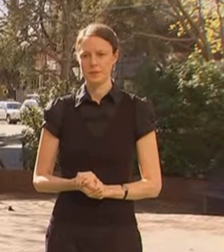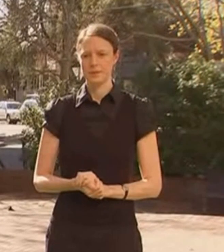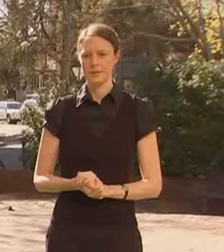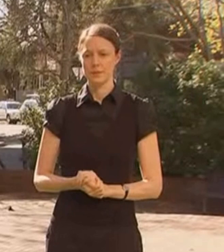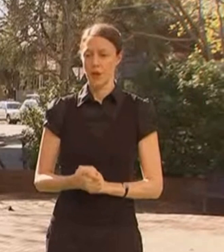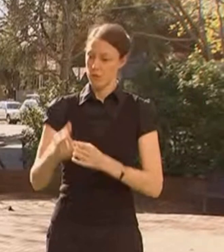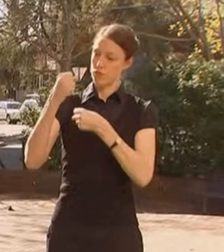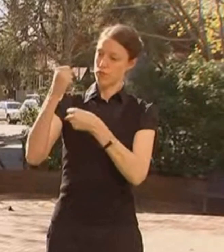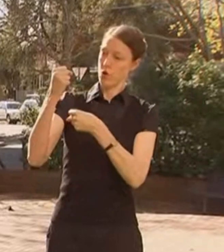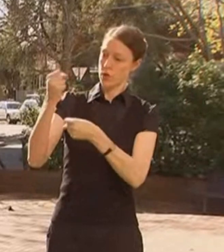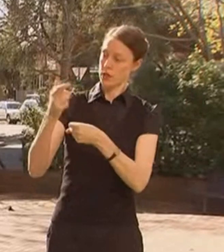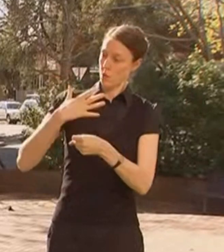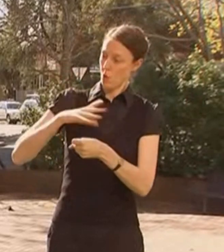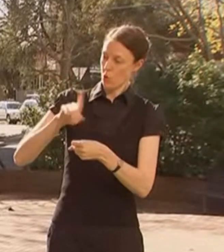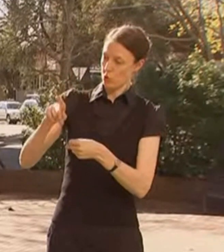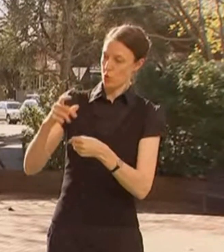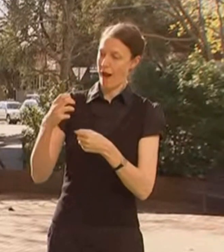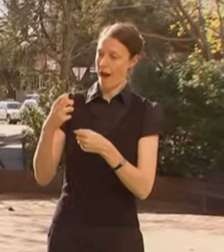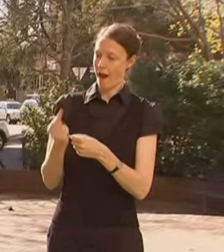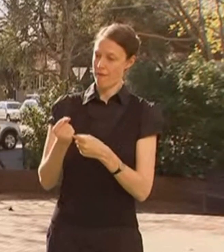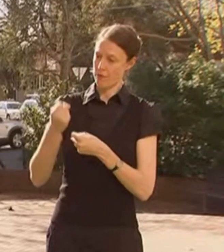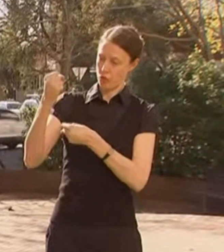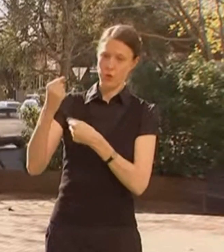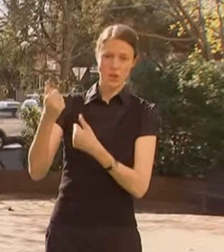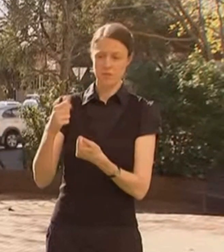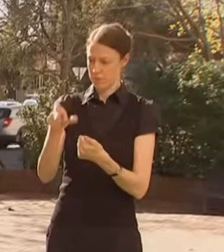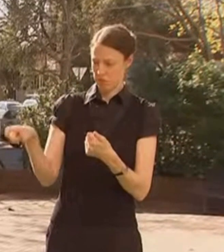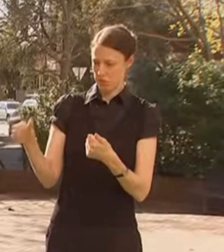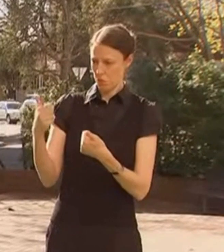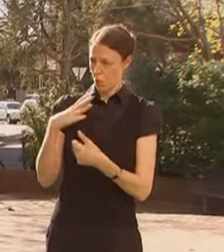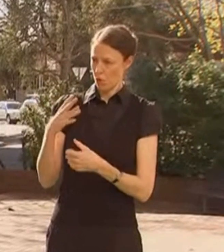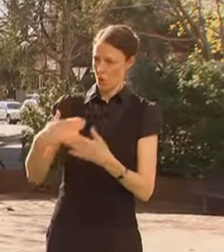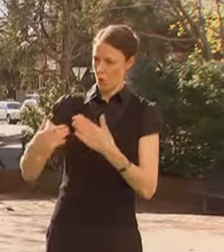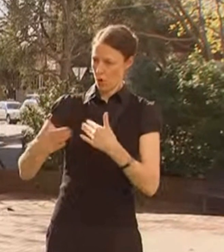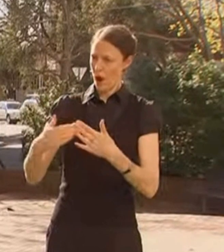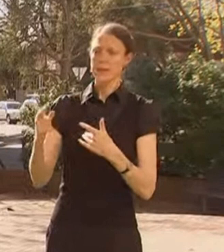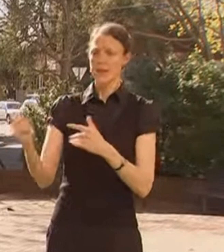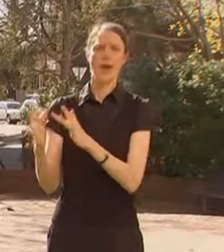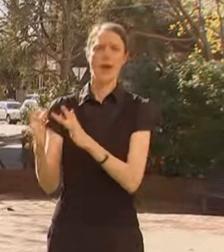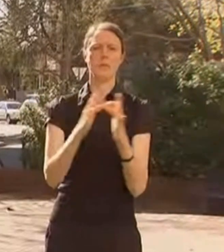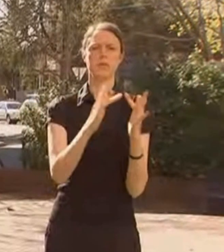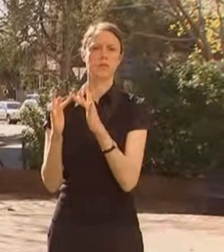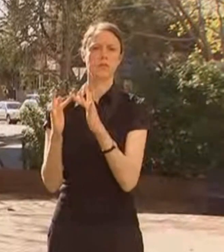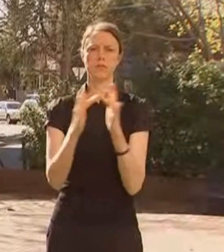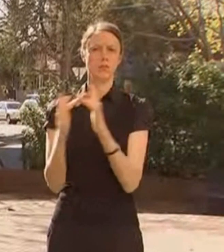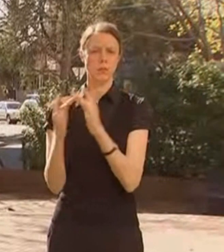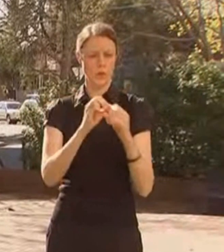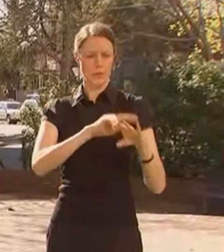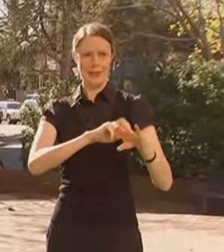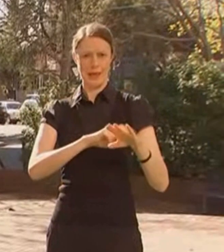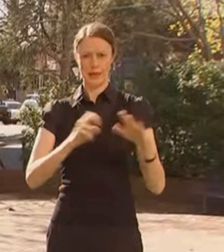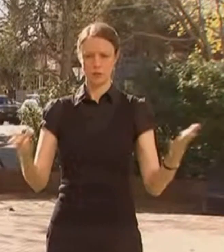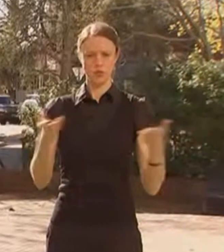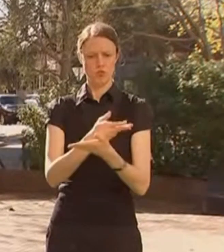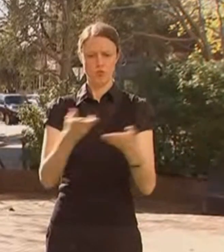that we have never ever said as a government anything apart from making sure that every activity, every action you take is